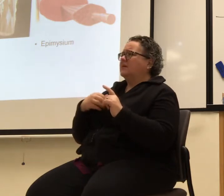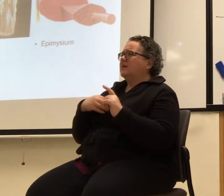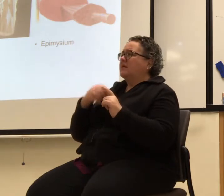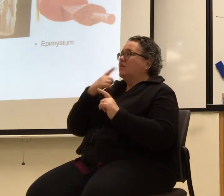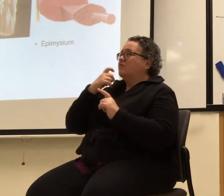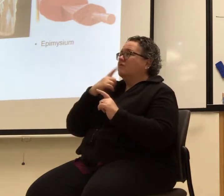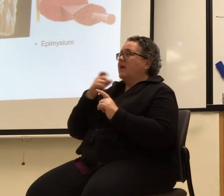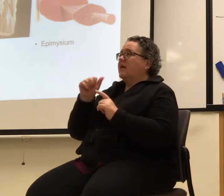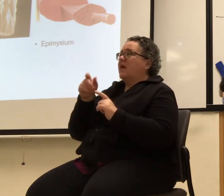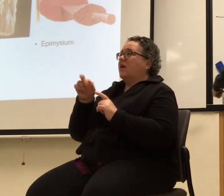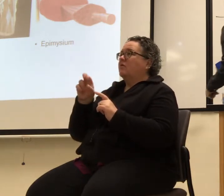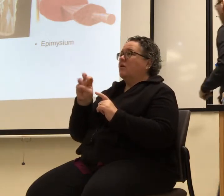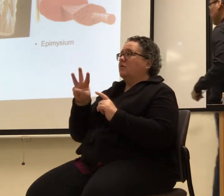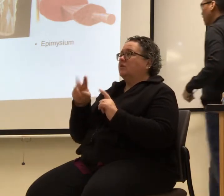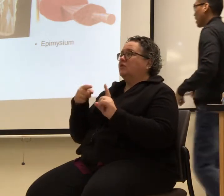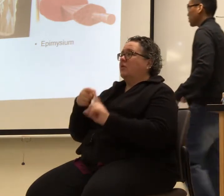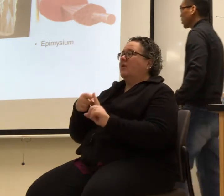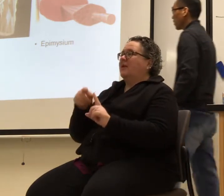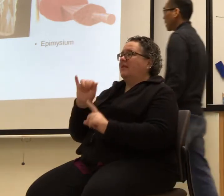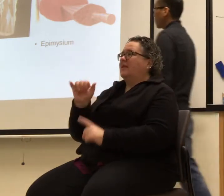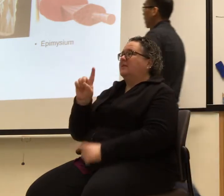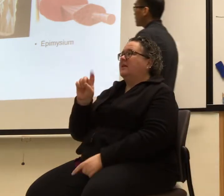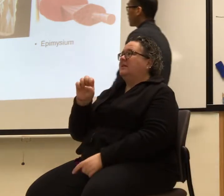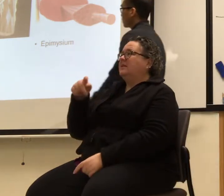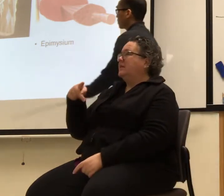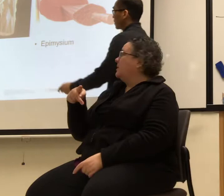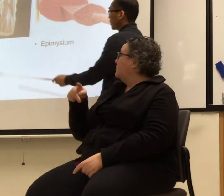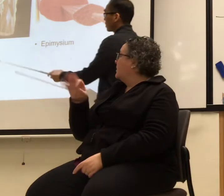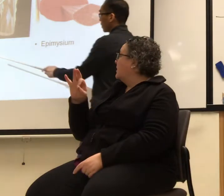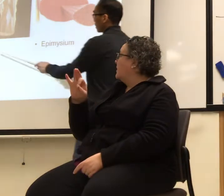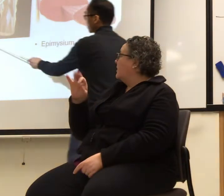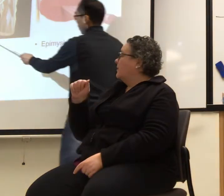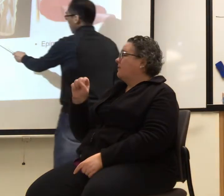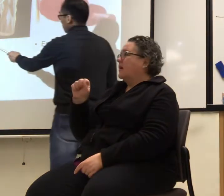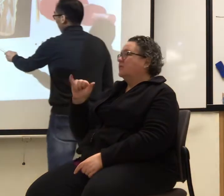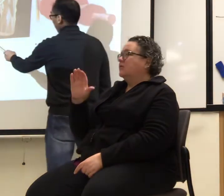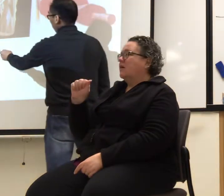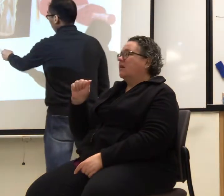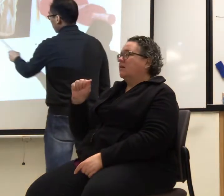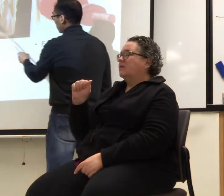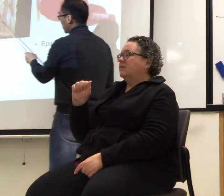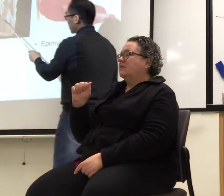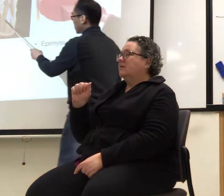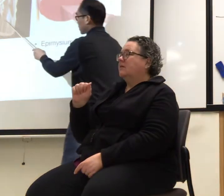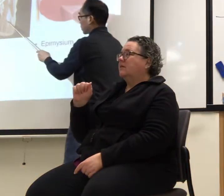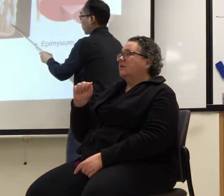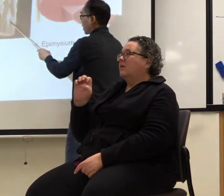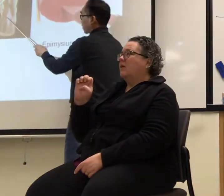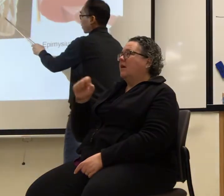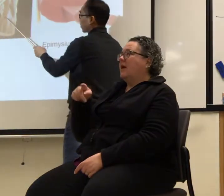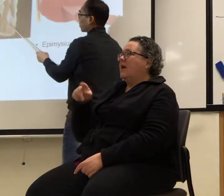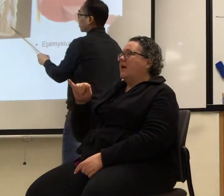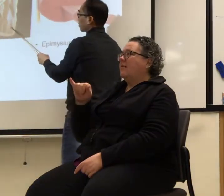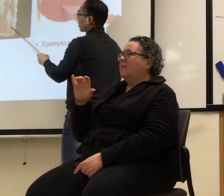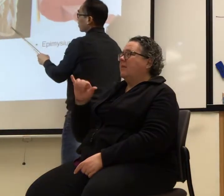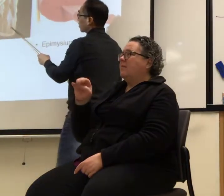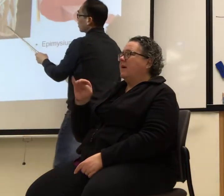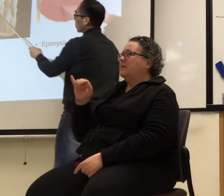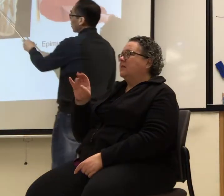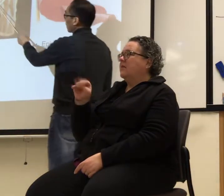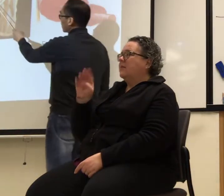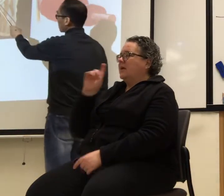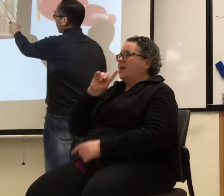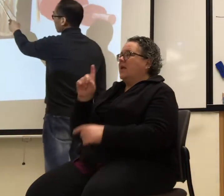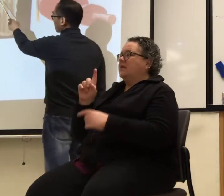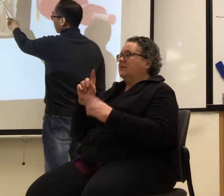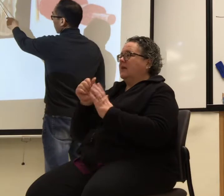is a good example of deep fascia or the epimysium, right? This whitish color versus it's dissected away here.